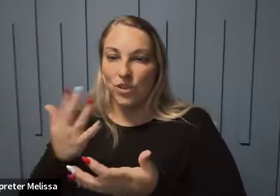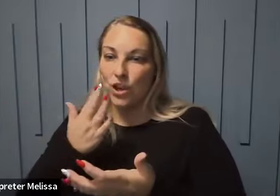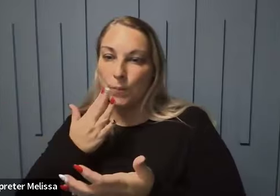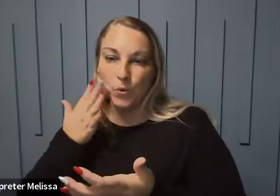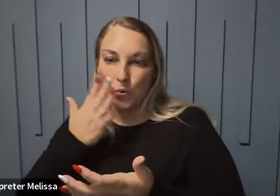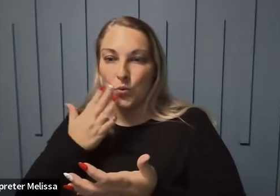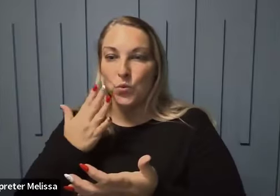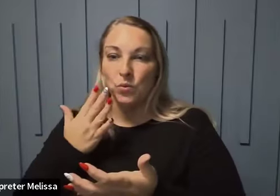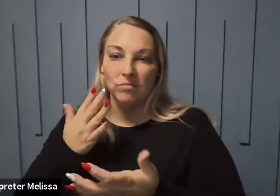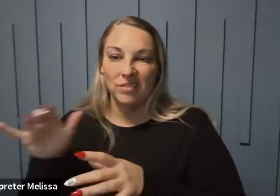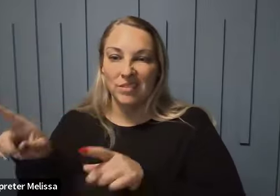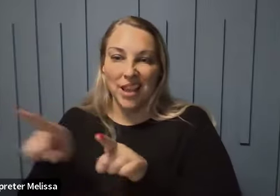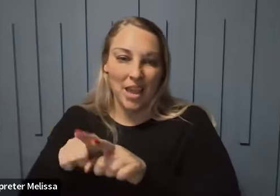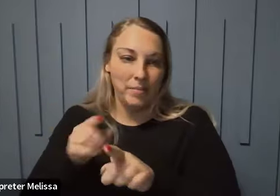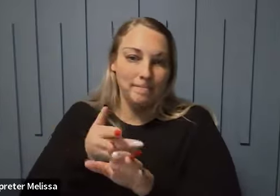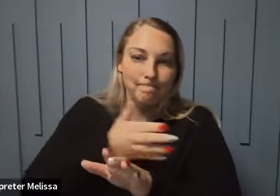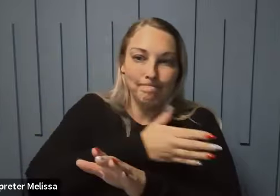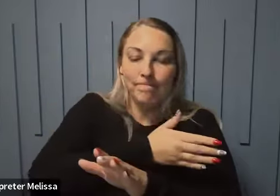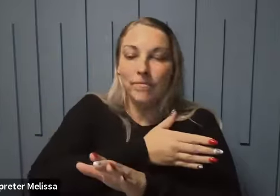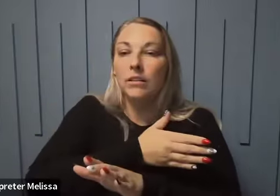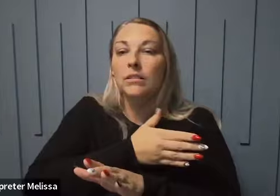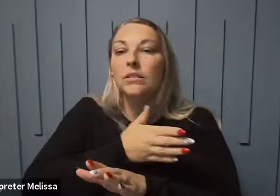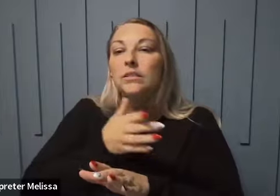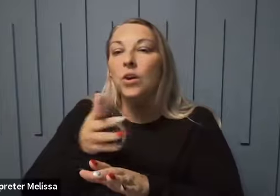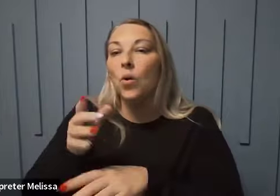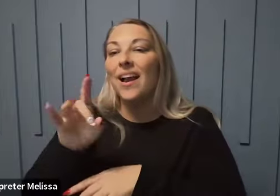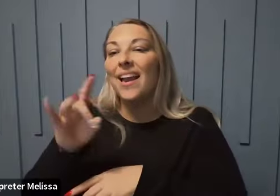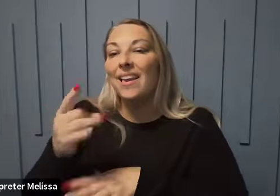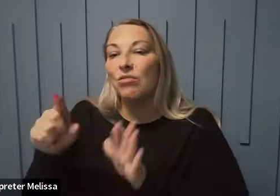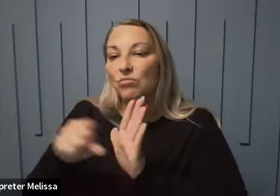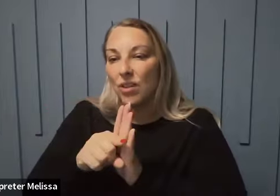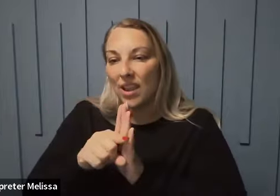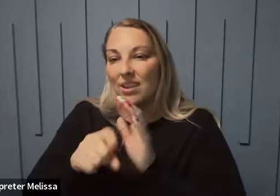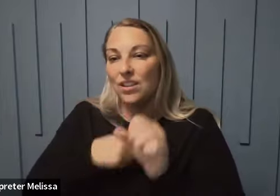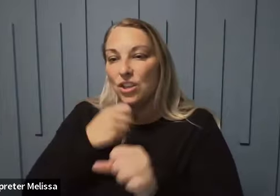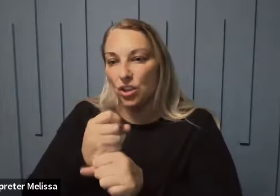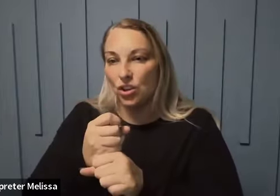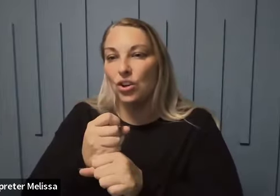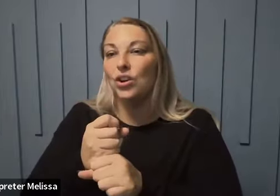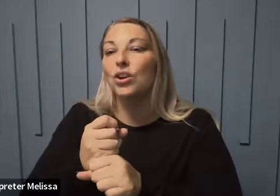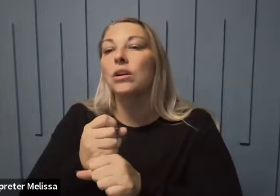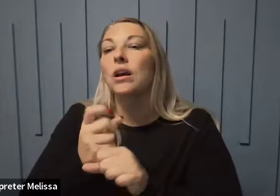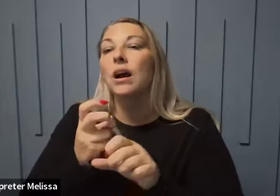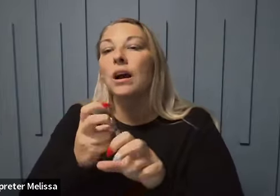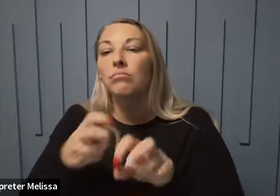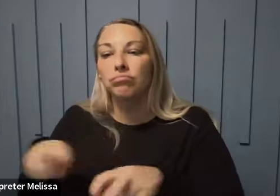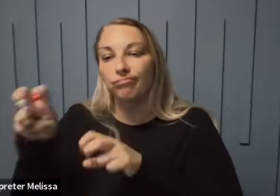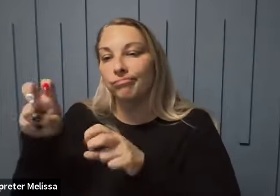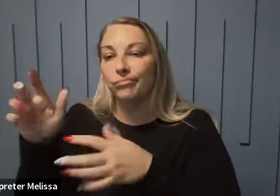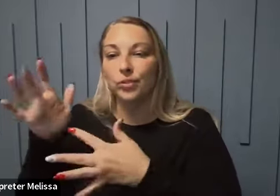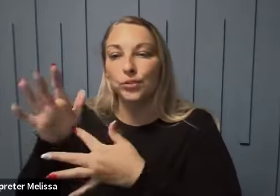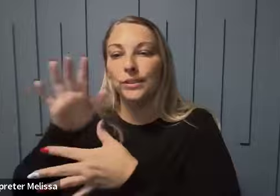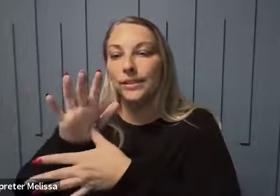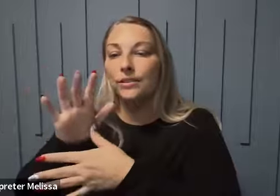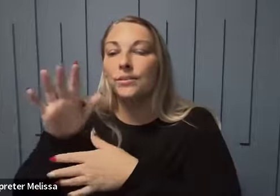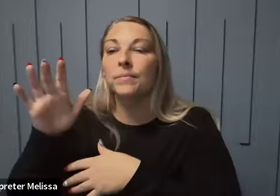had given him during his elementary years. So he transitioned his eighth grade year into our junior senior high program, and his use of